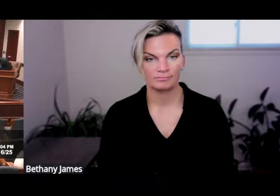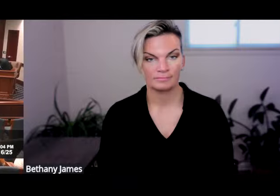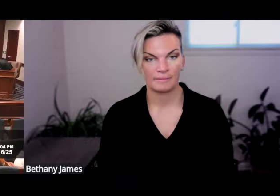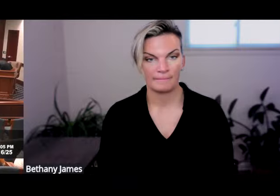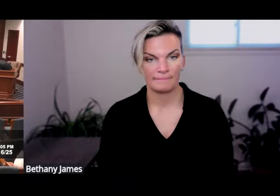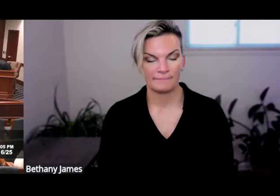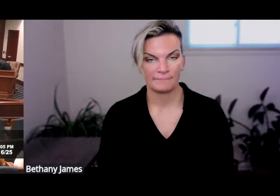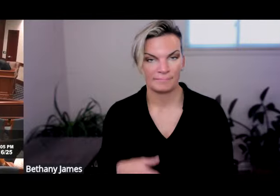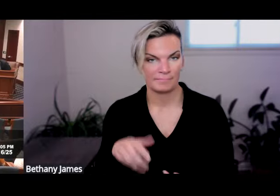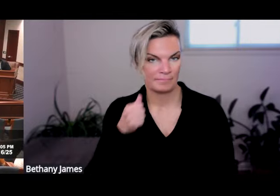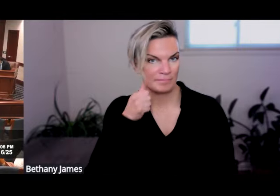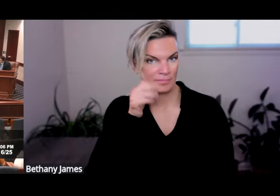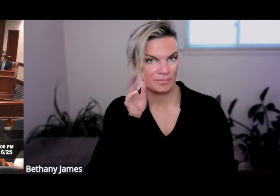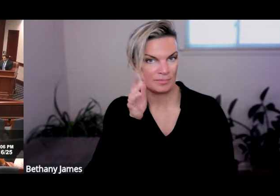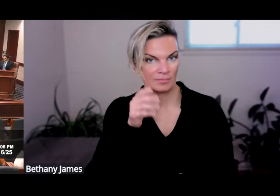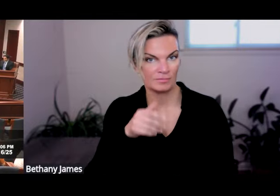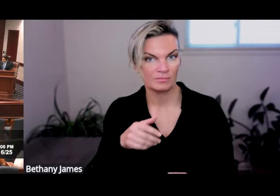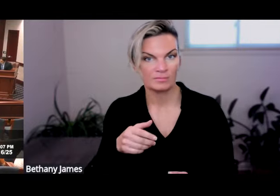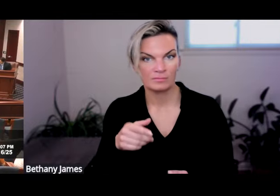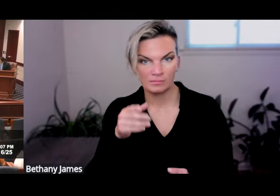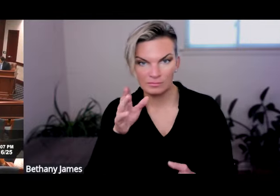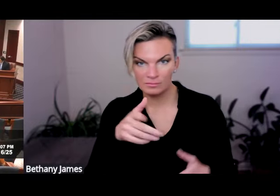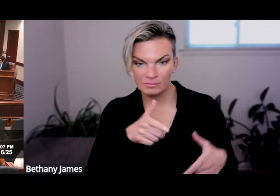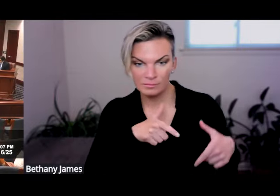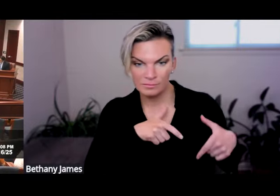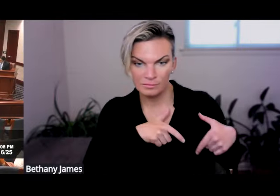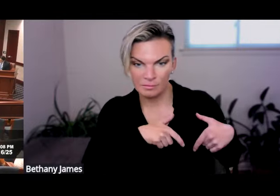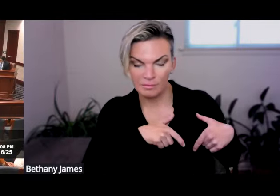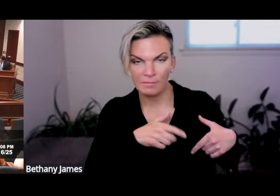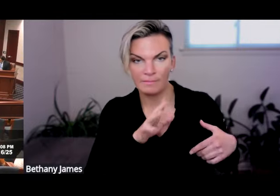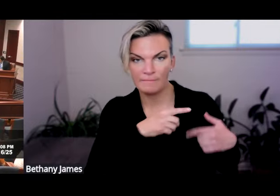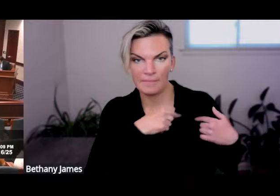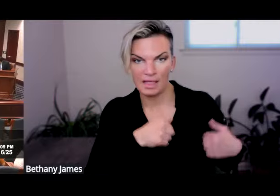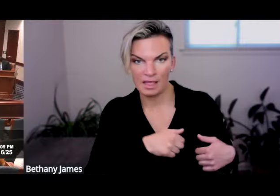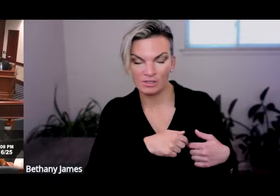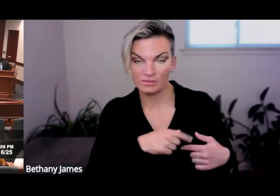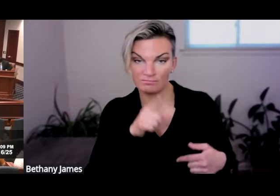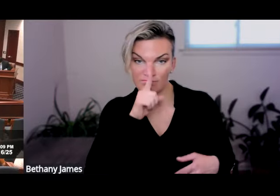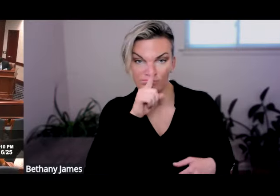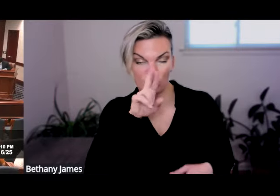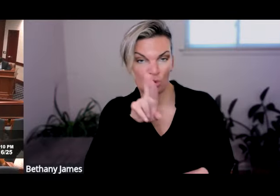we're looking at your little badges and they don't say US.